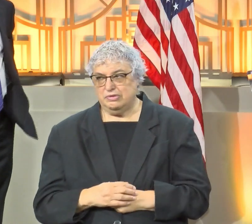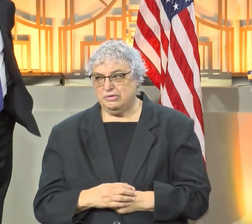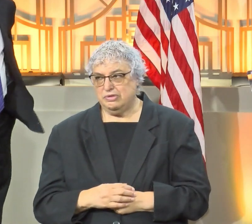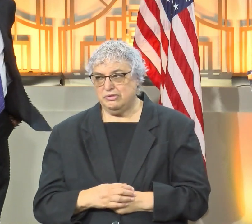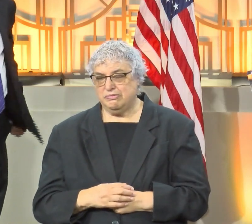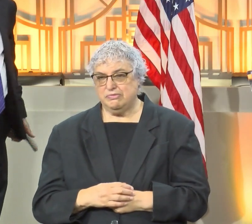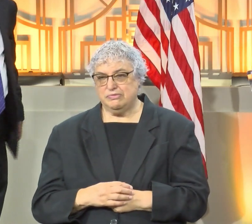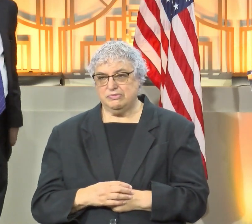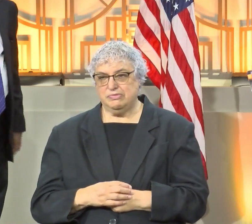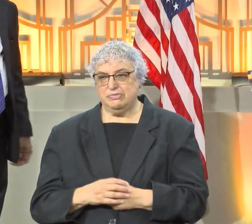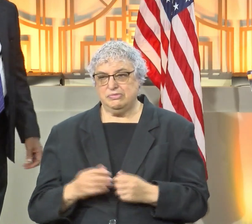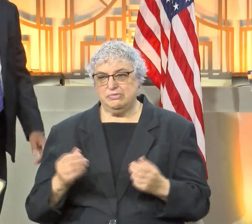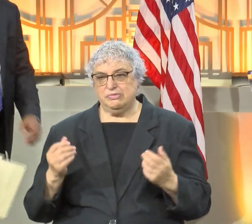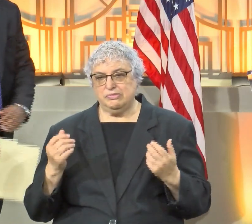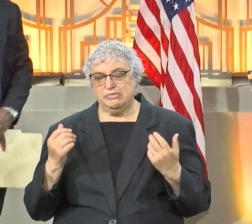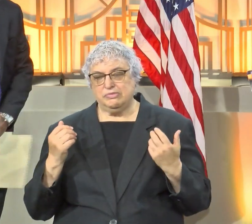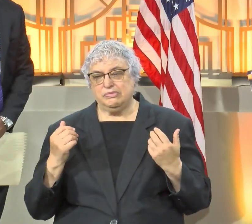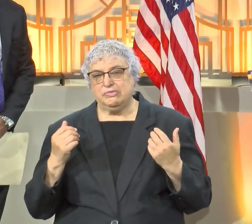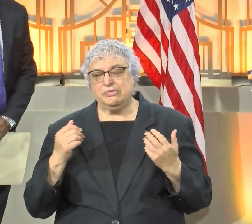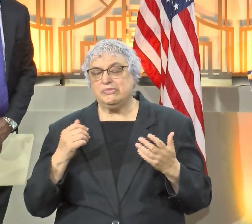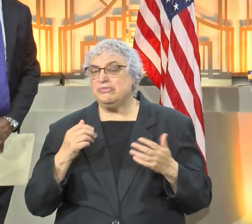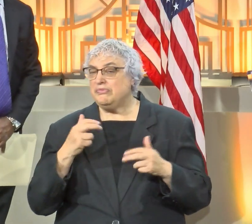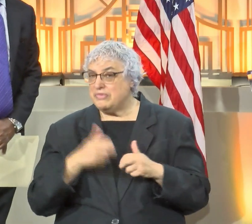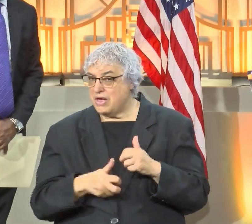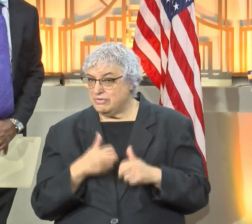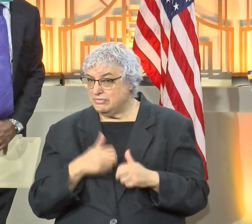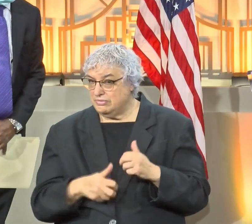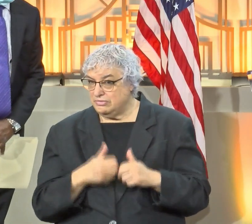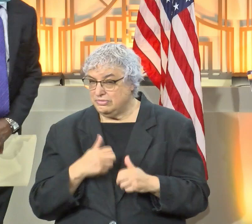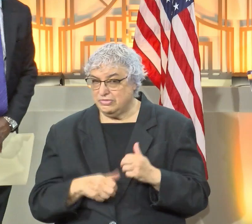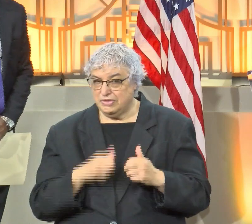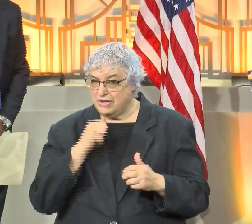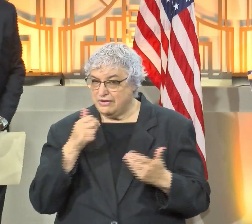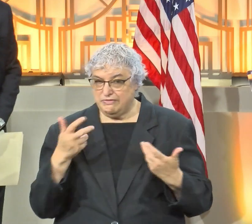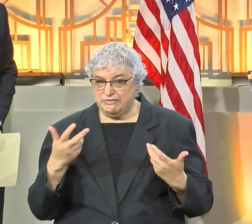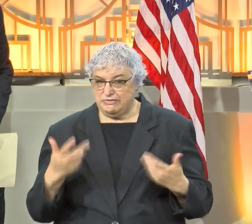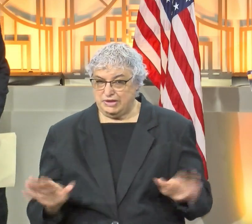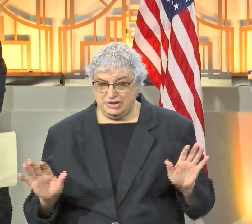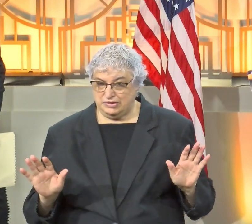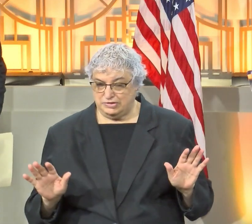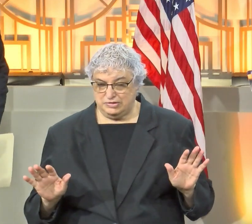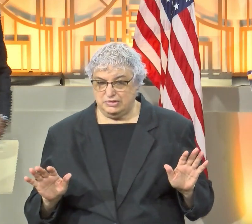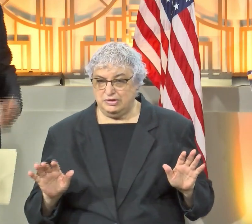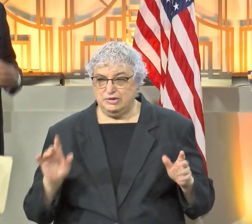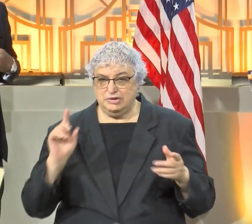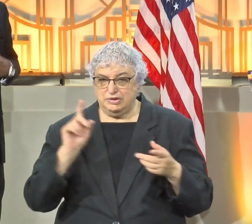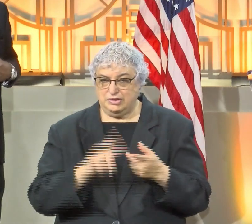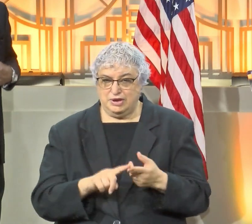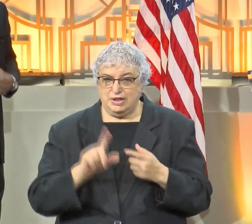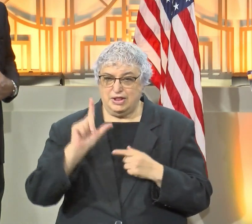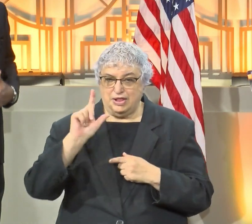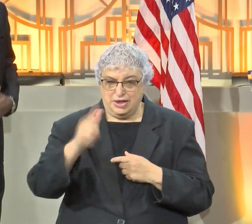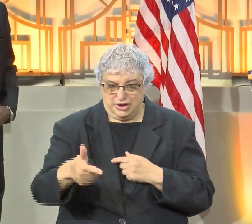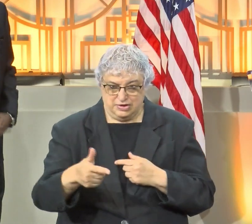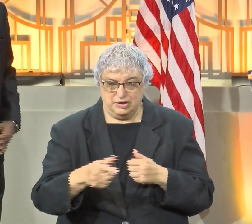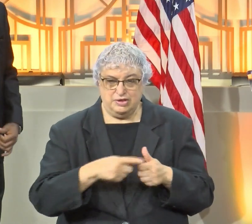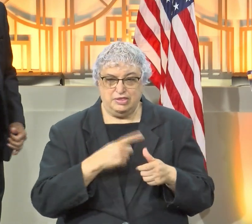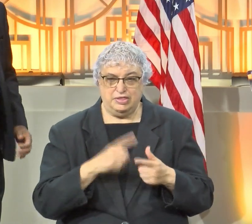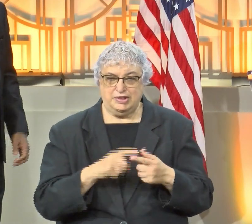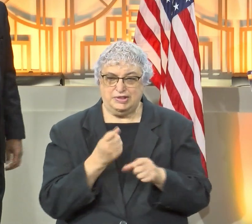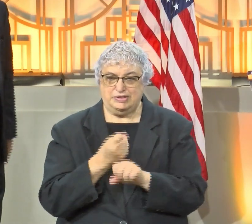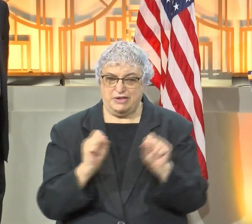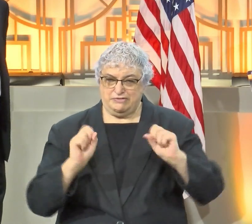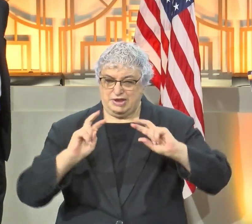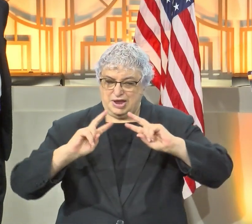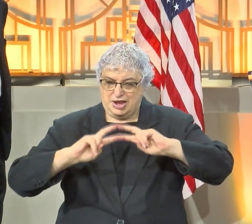of hope to be held. Now, the downside is that the trial won't be done. It's not done now, and it won't be done for a little while. And then there's going to be some safety analysis.